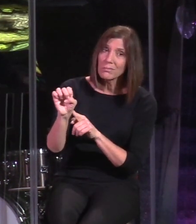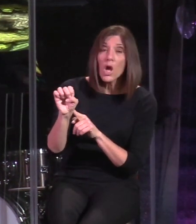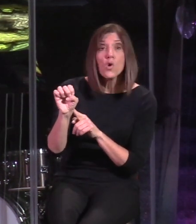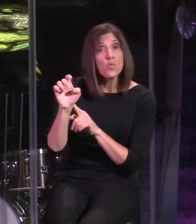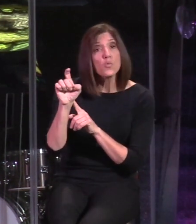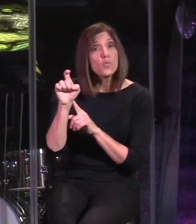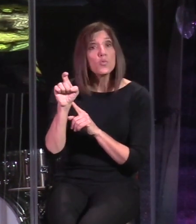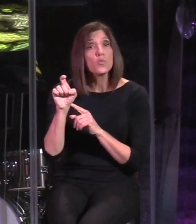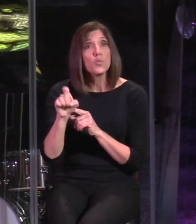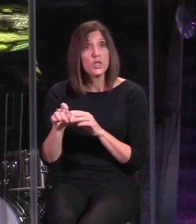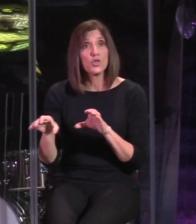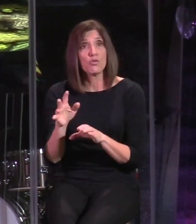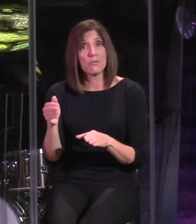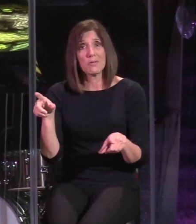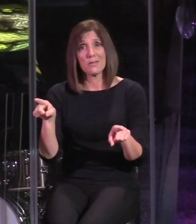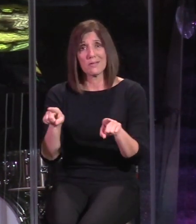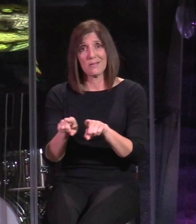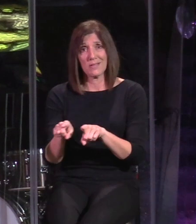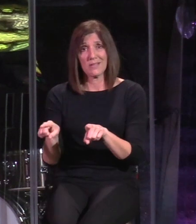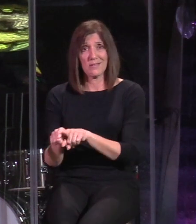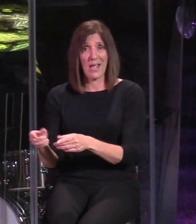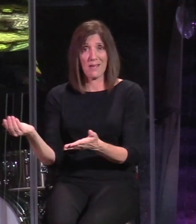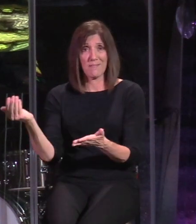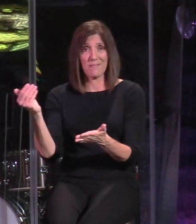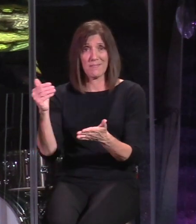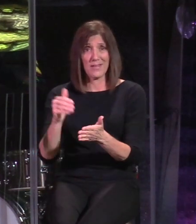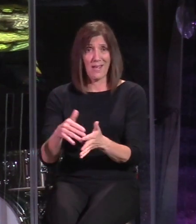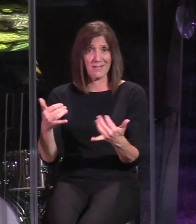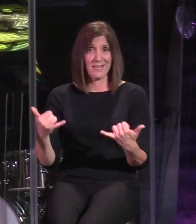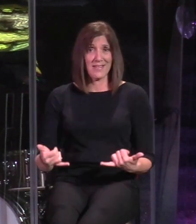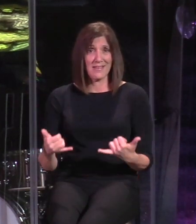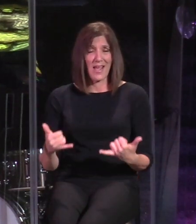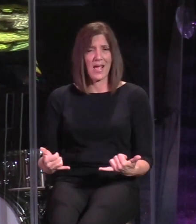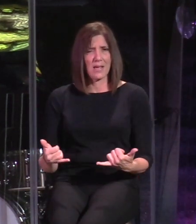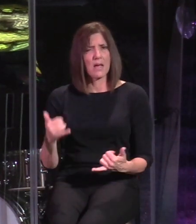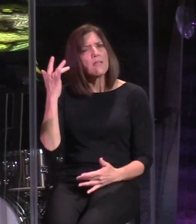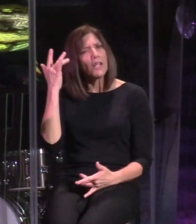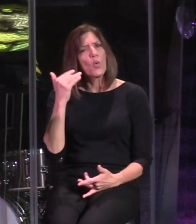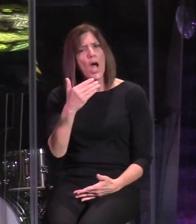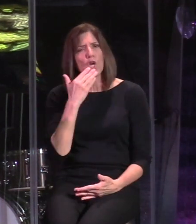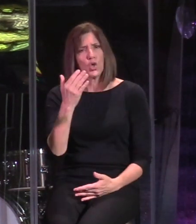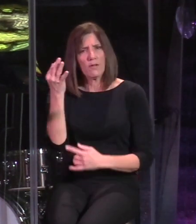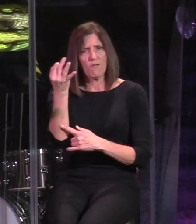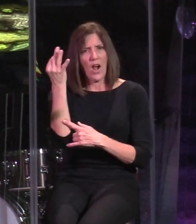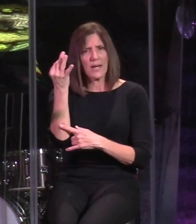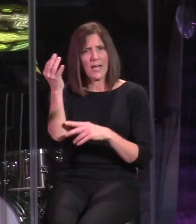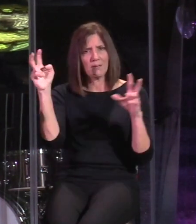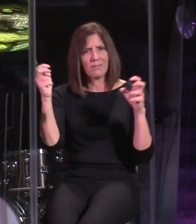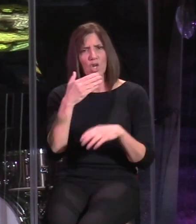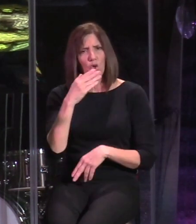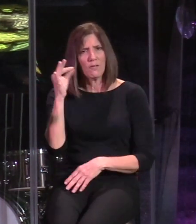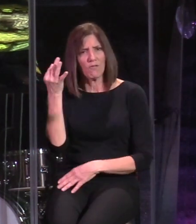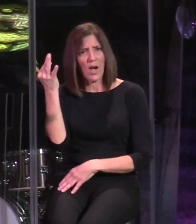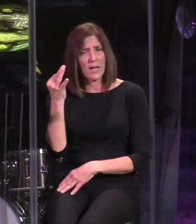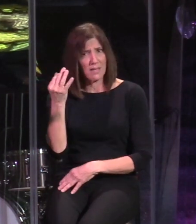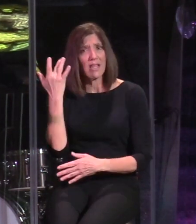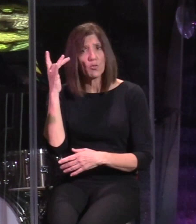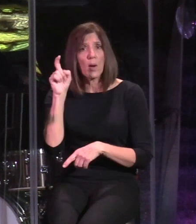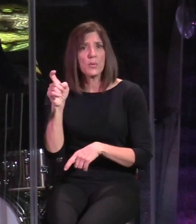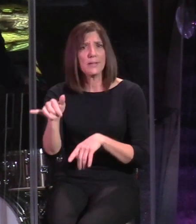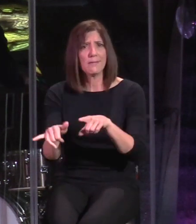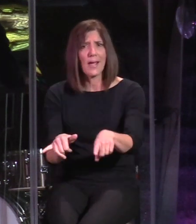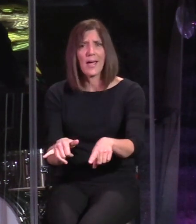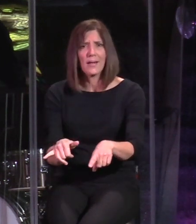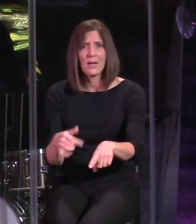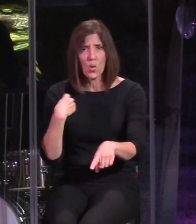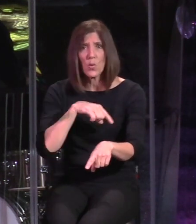reason why Good Friday was necessary. We have a sin debt that we cannot repay. And we